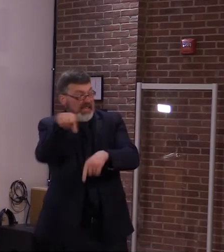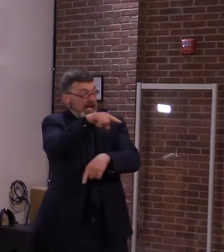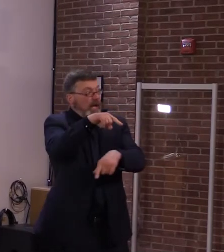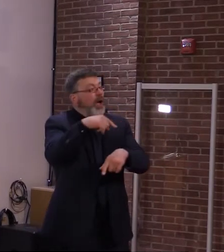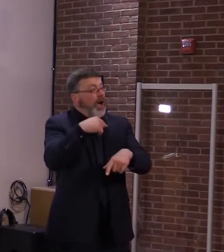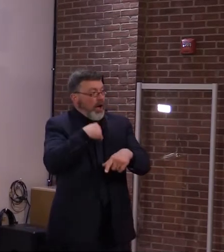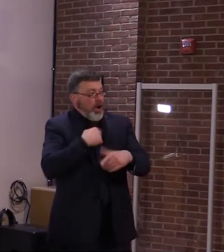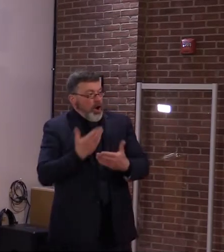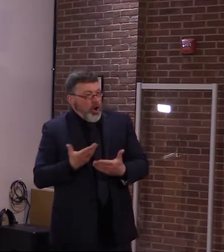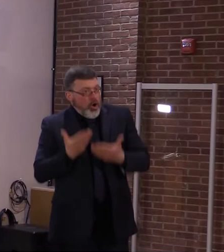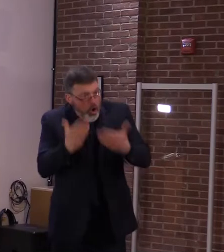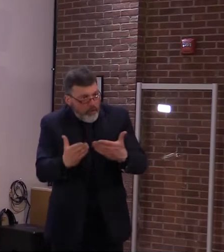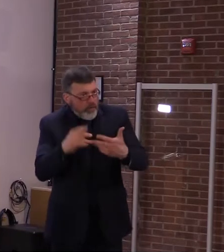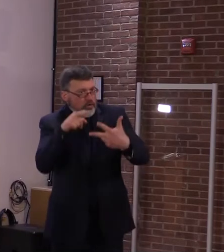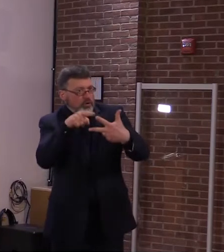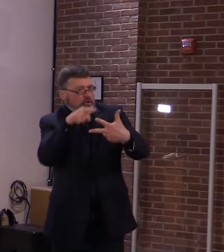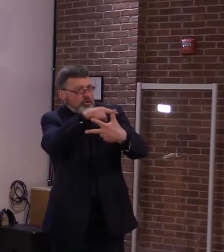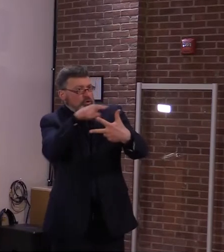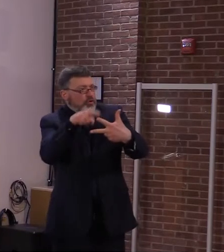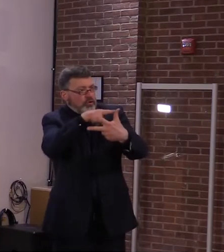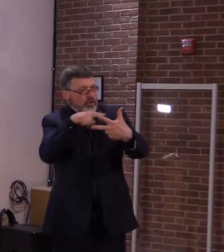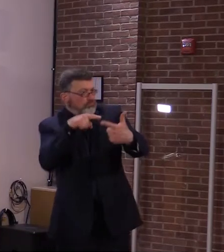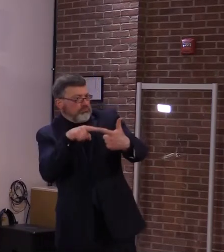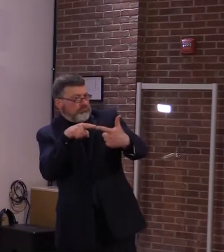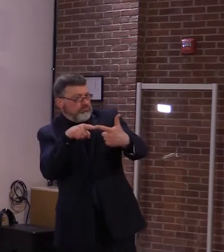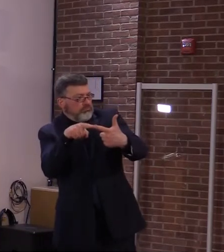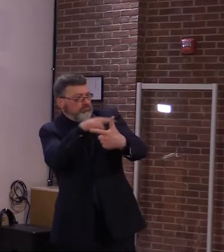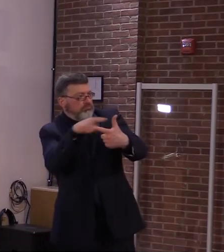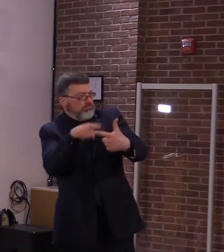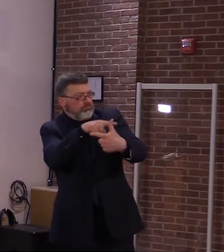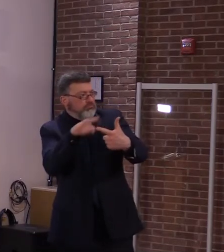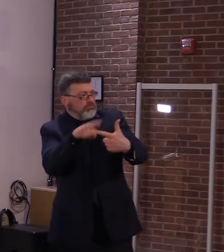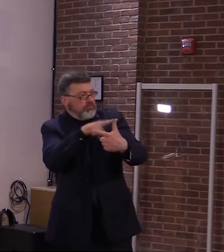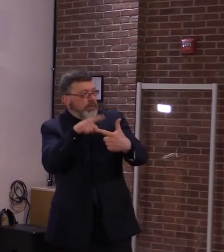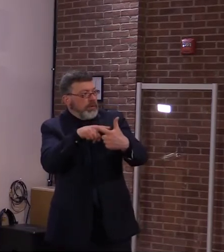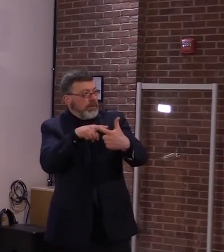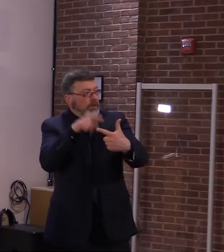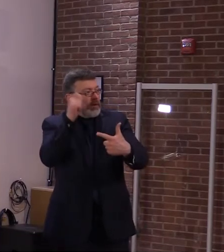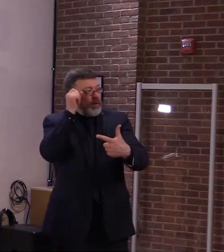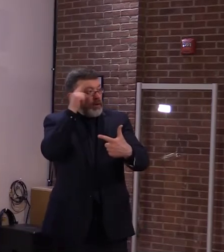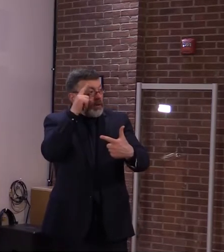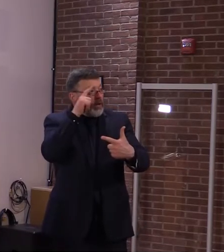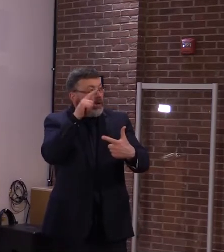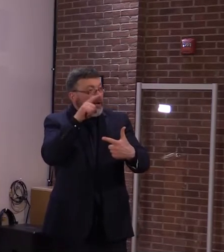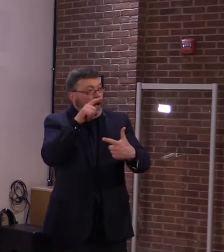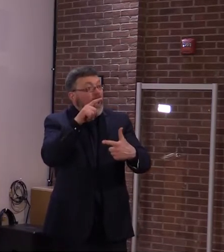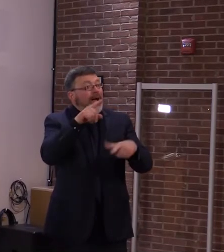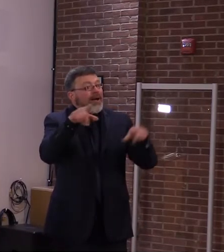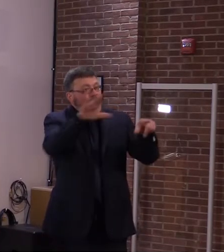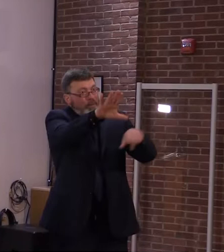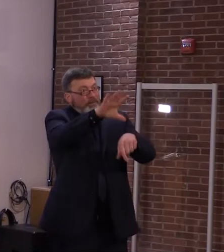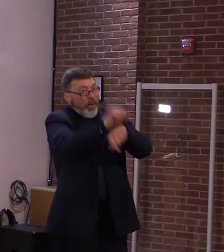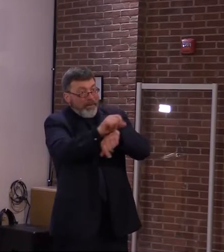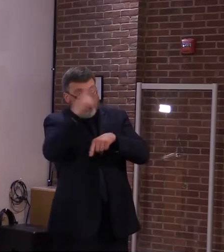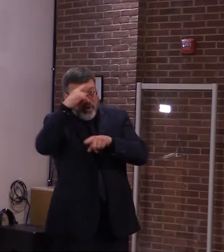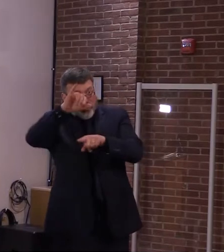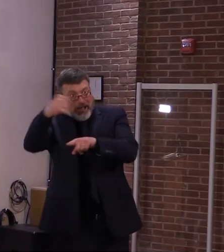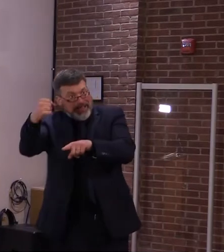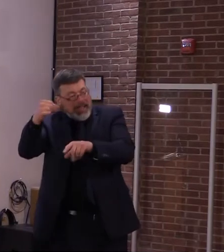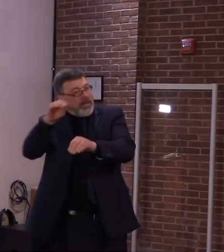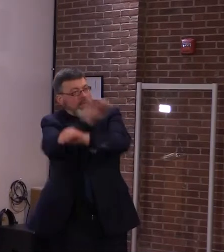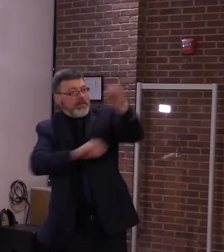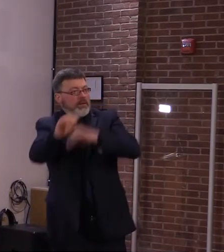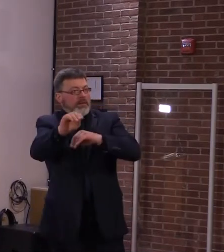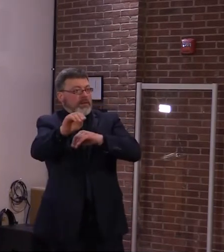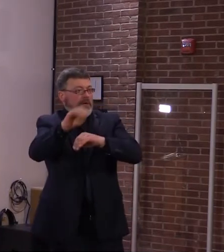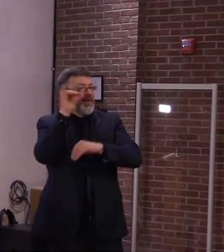they wouldn't have to move to the end of the line because of what happened at the federal government level. They could actually get Pfizer or Moderna within